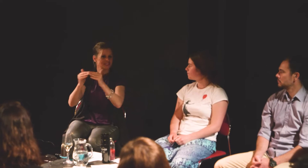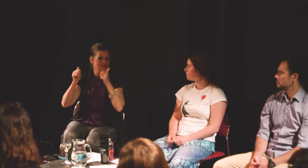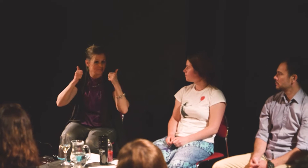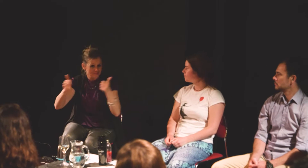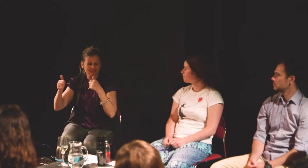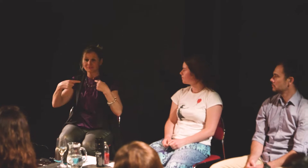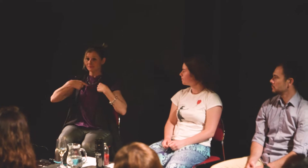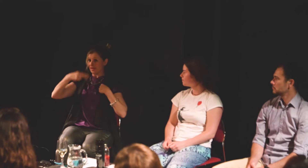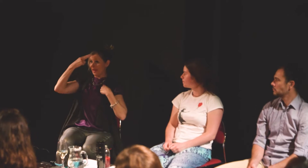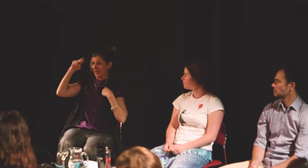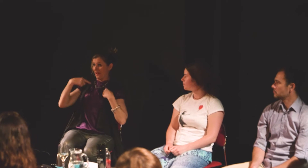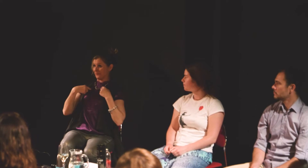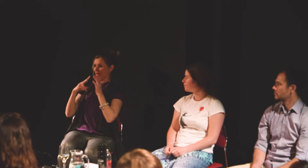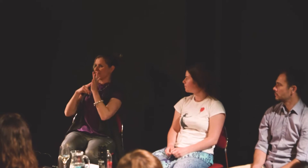have of the deaf community.